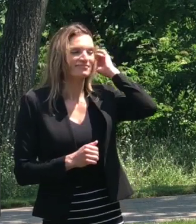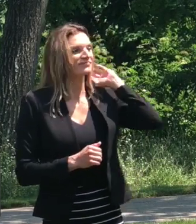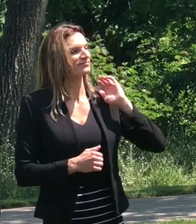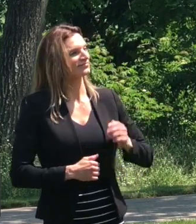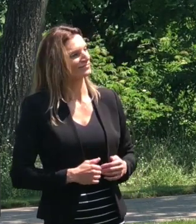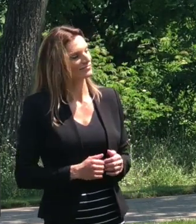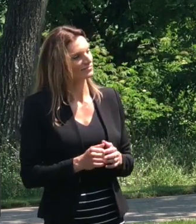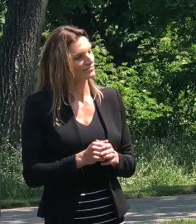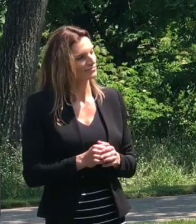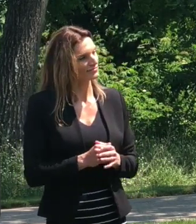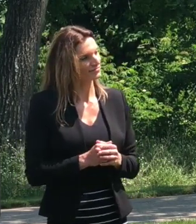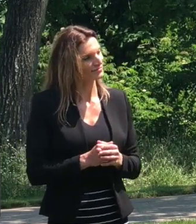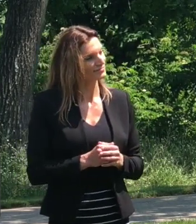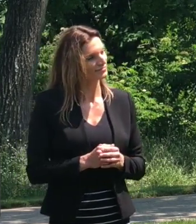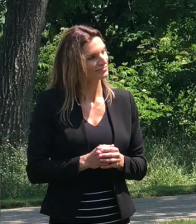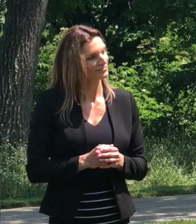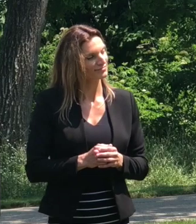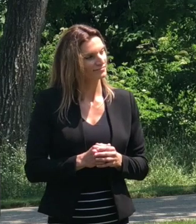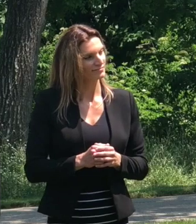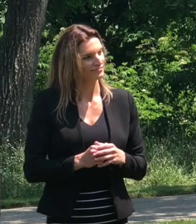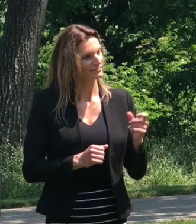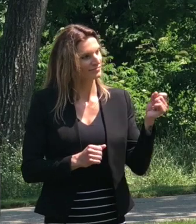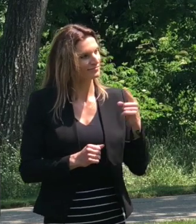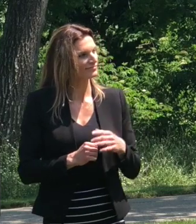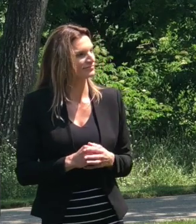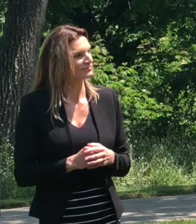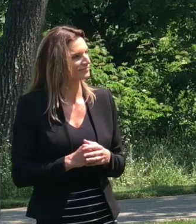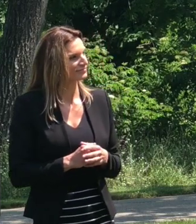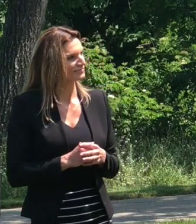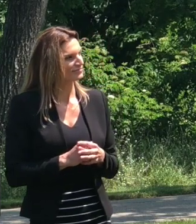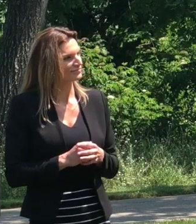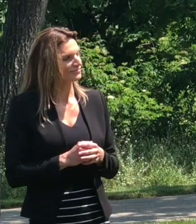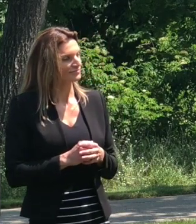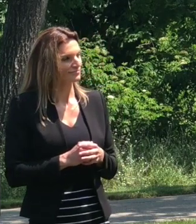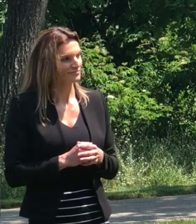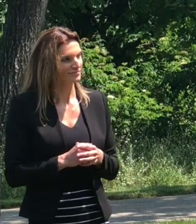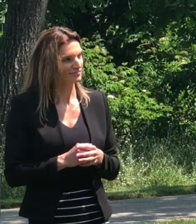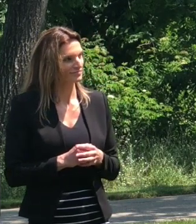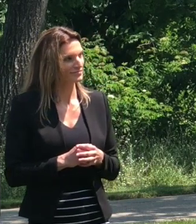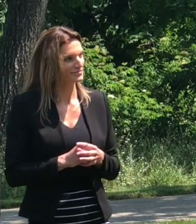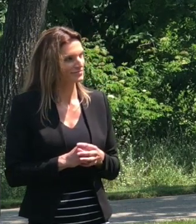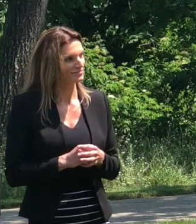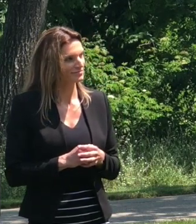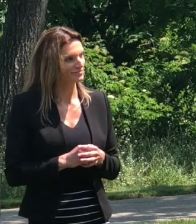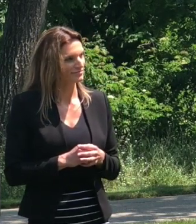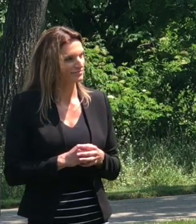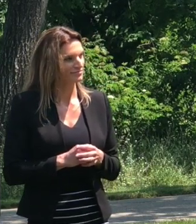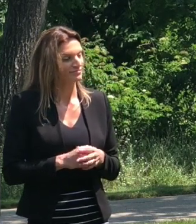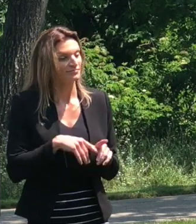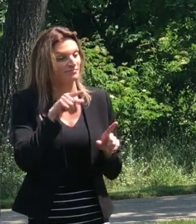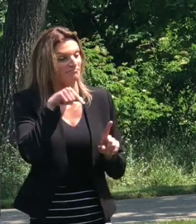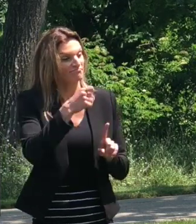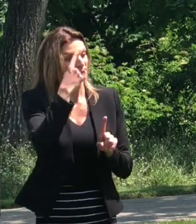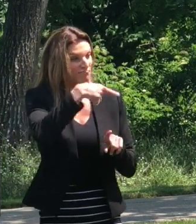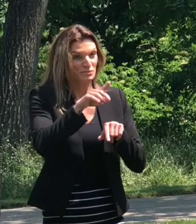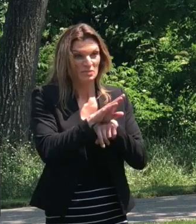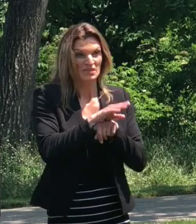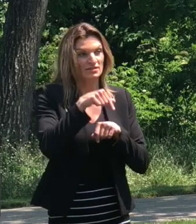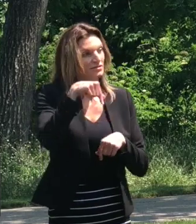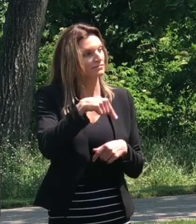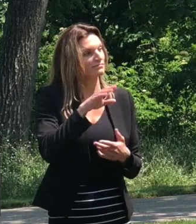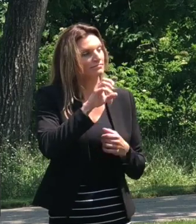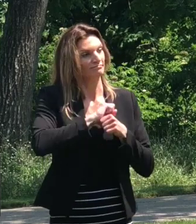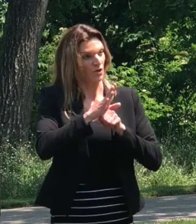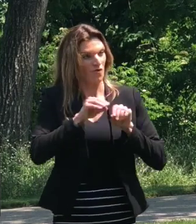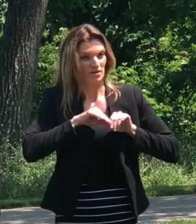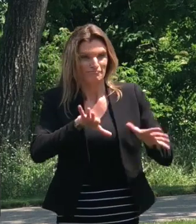Go ahead. Governor, this is just one industry or entity of many that have been impacted by COVID-19. Obviously, today's announcement